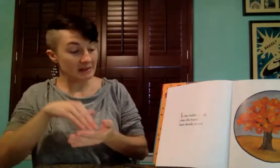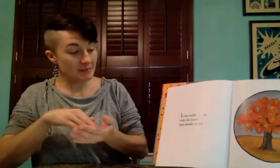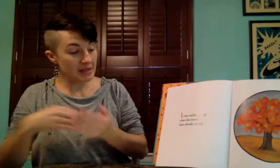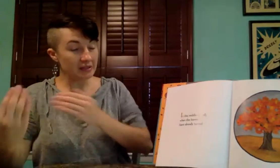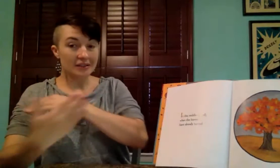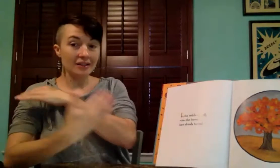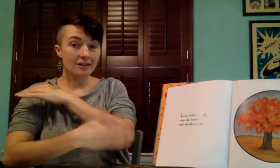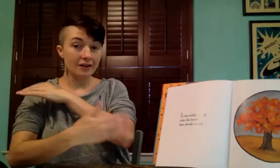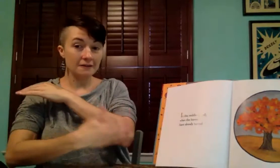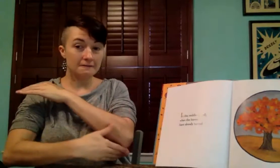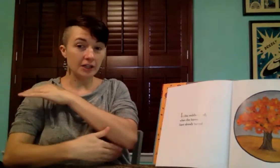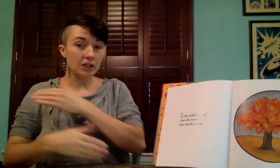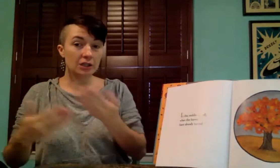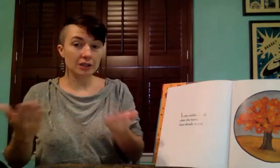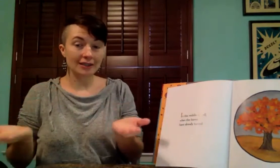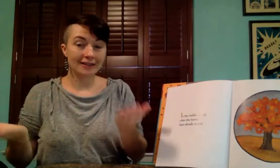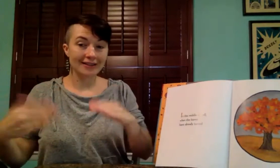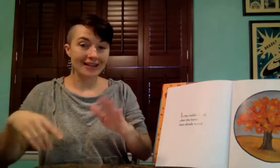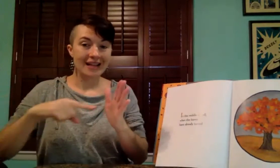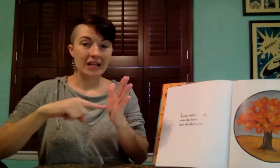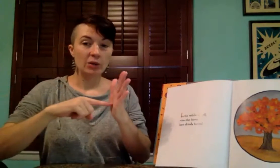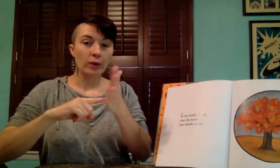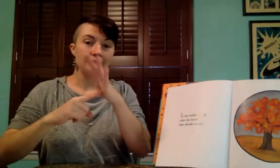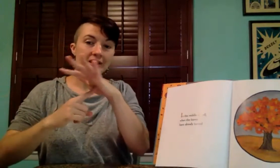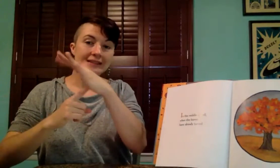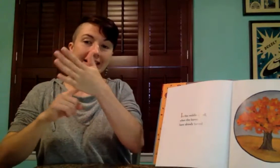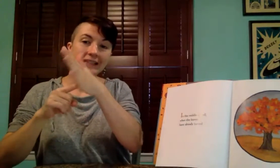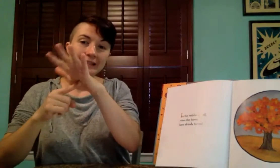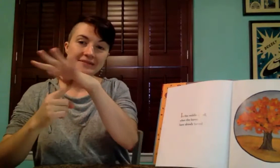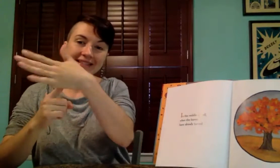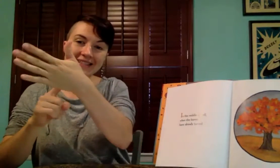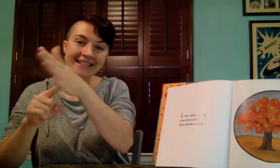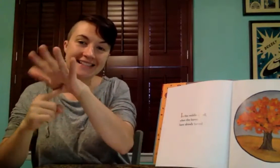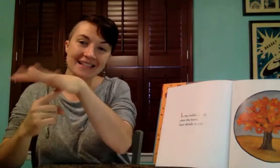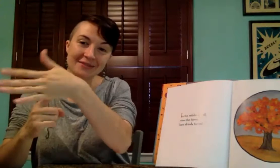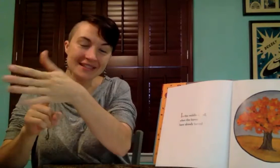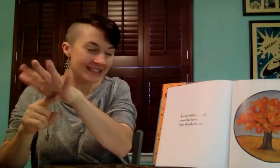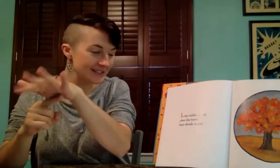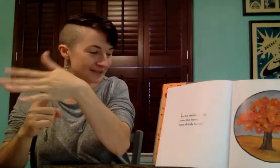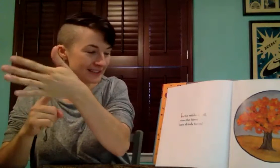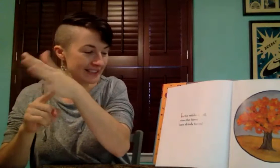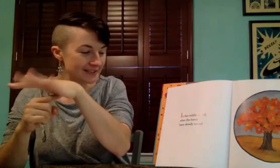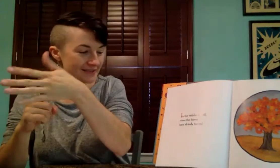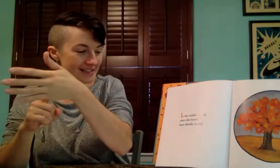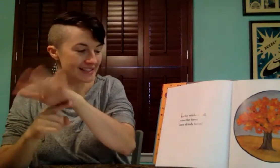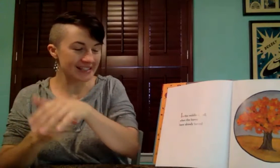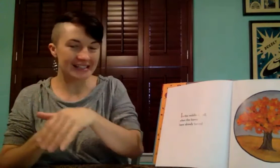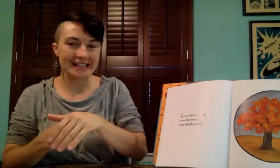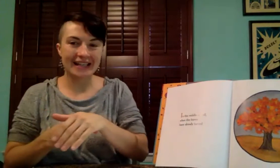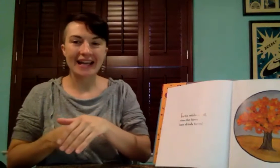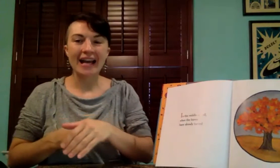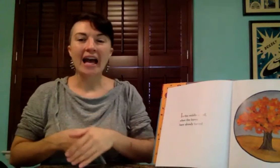in the middle of fall, when the leaves, isn't that a fun sign for leaves,